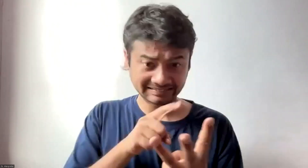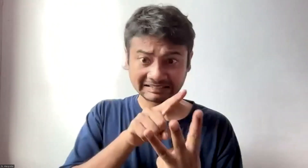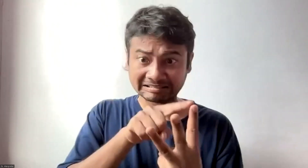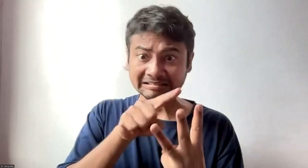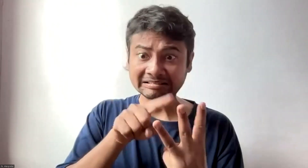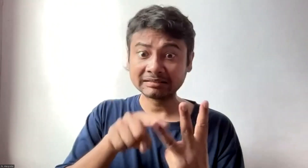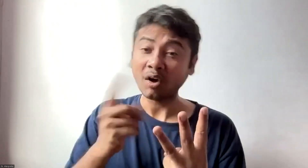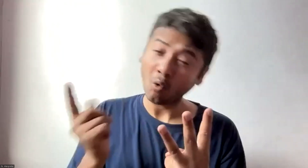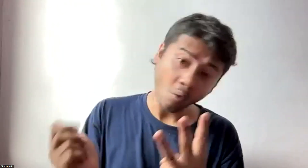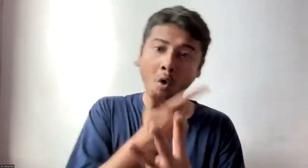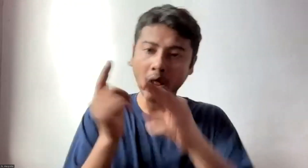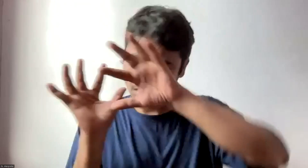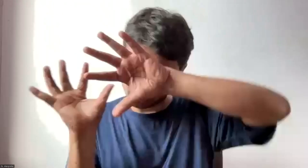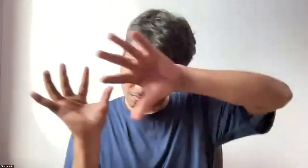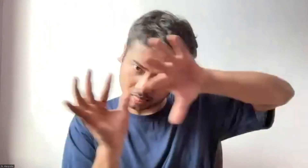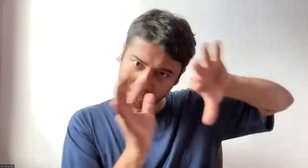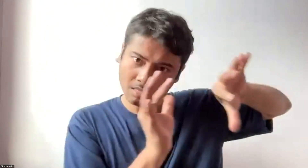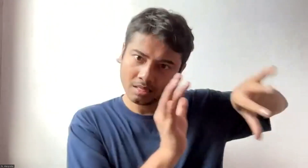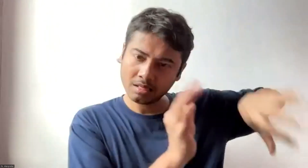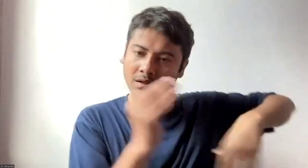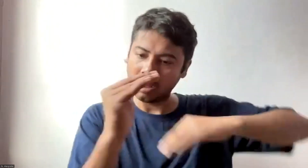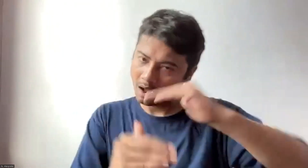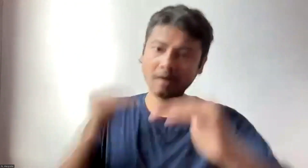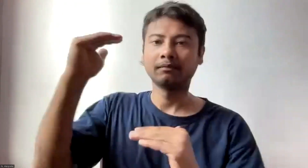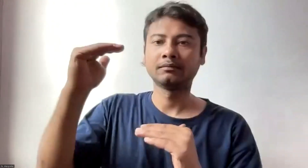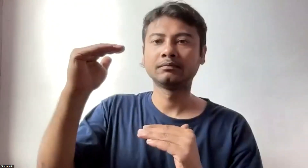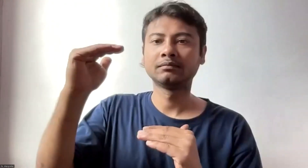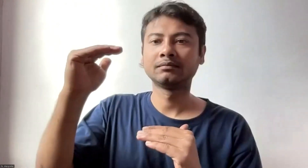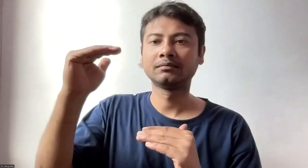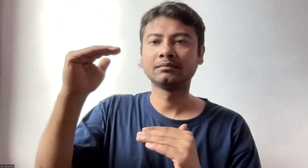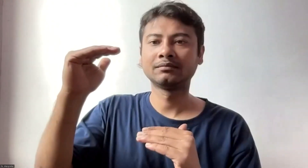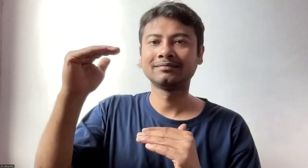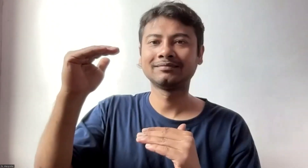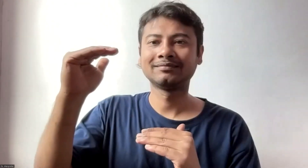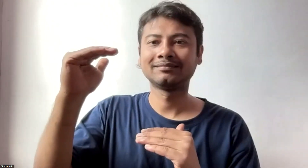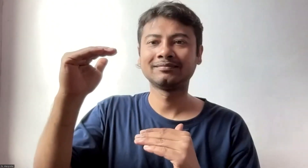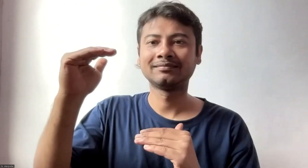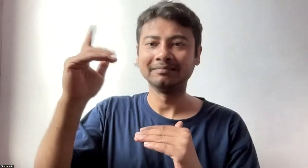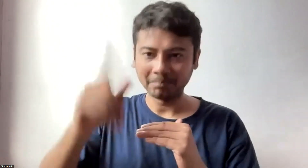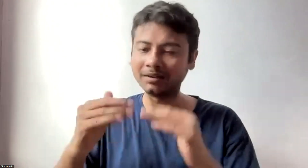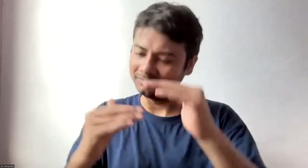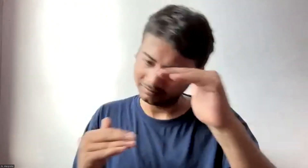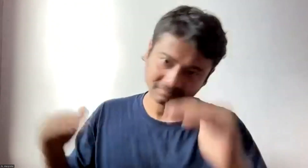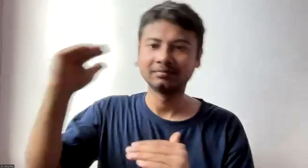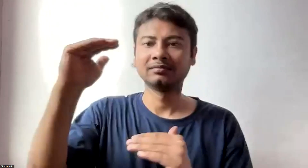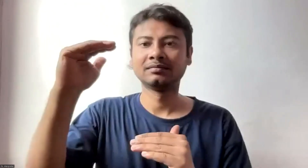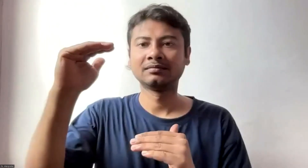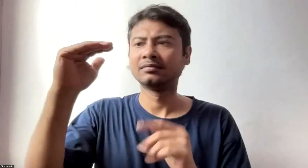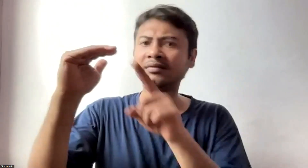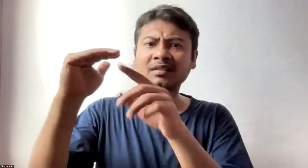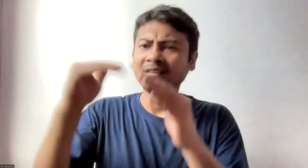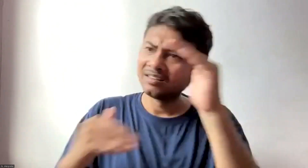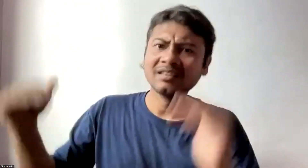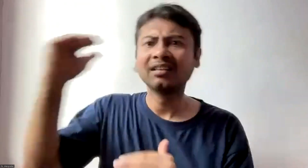And what do? We simply have to perform devotional service. We simply have to serve Krishna. We have